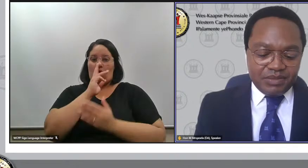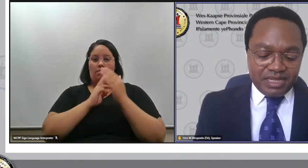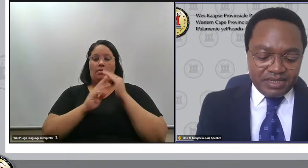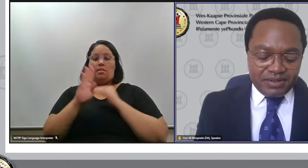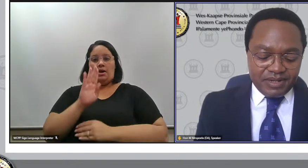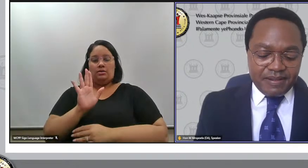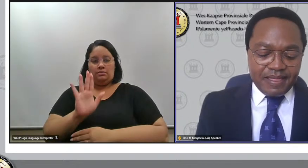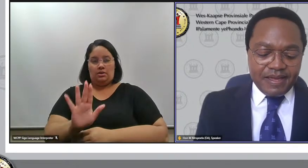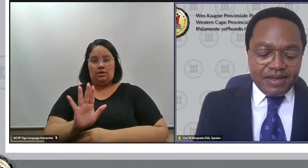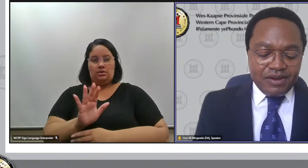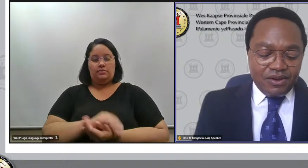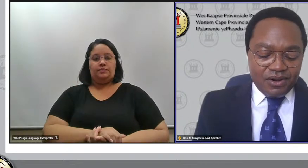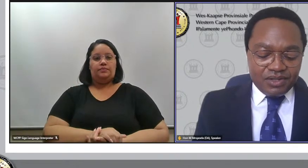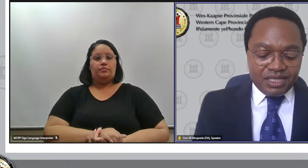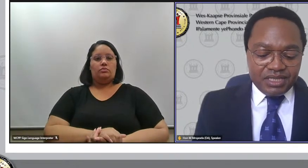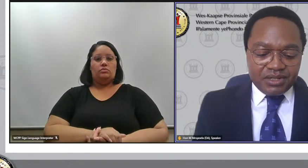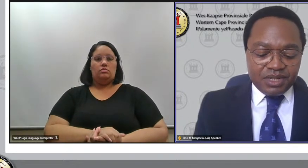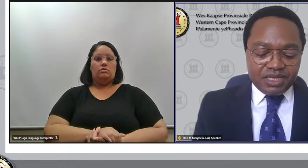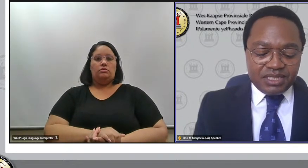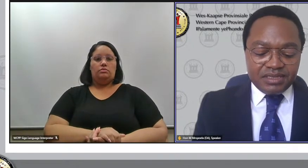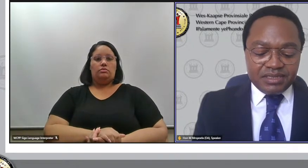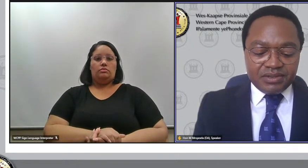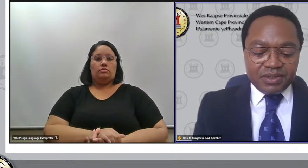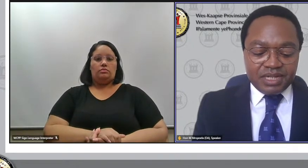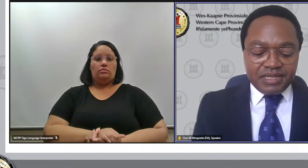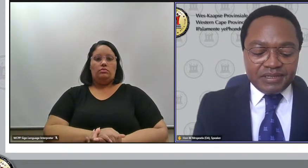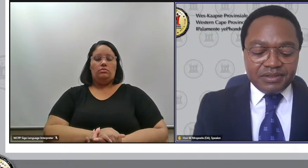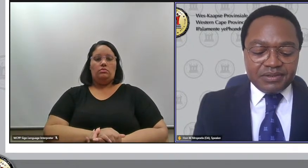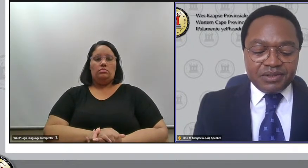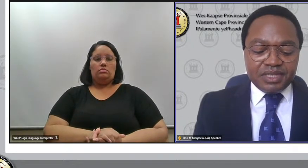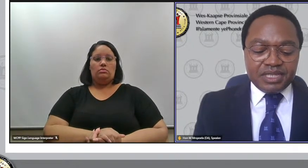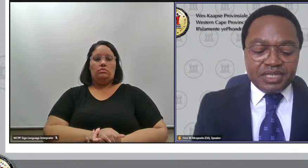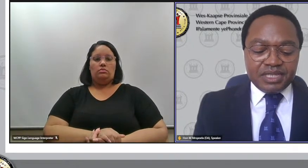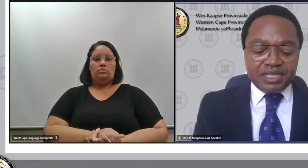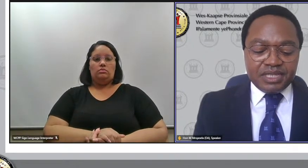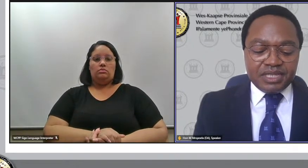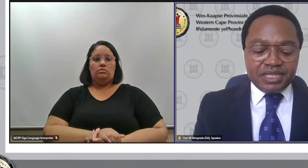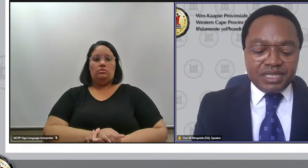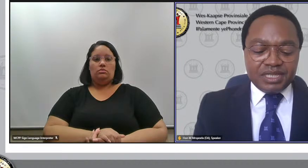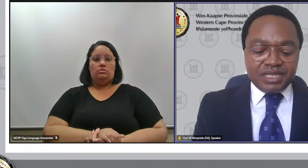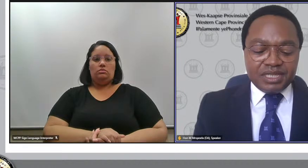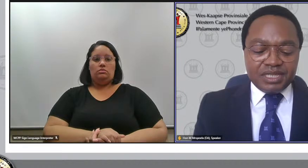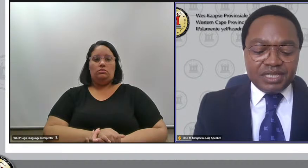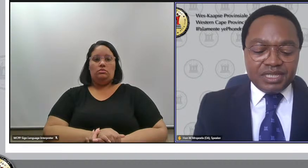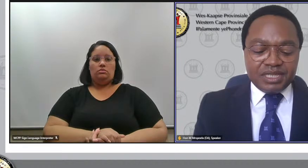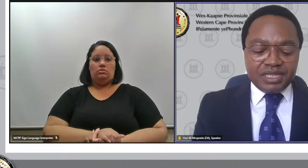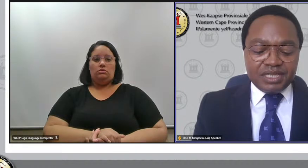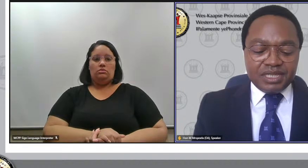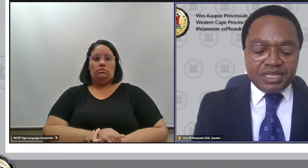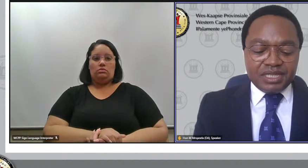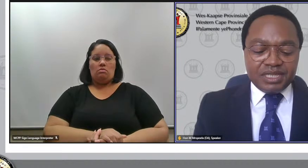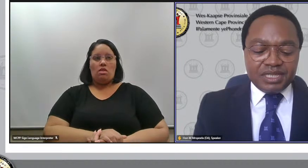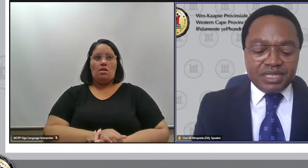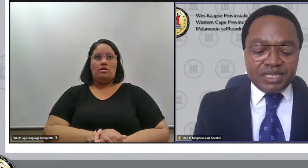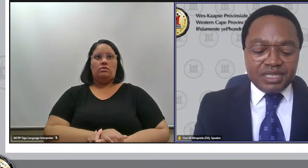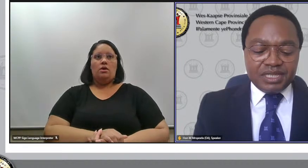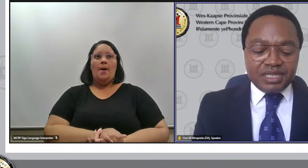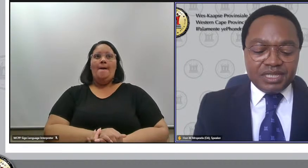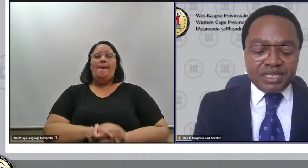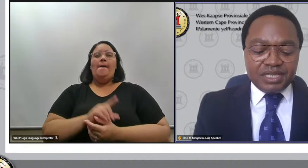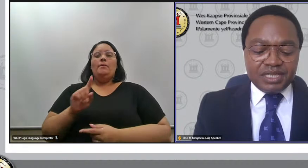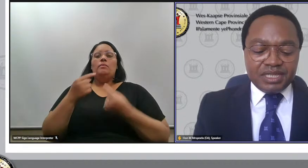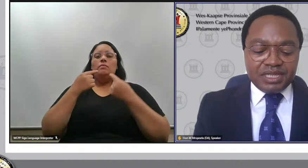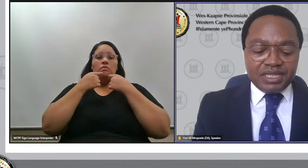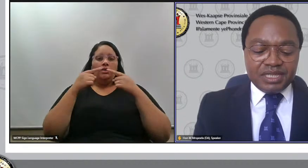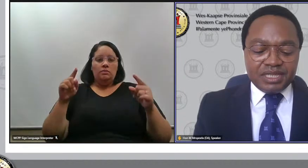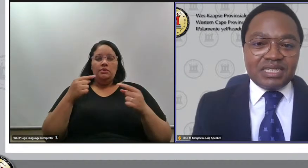Bartman in particular on the question where on the statement that she